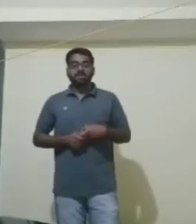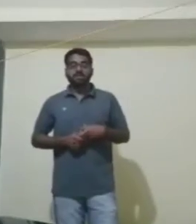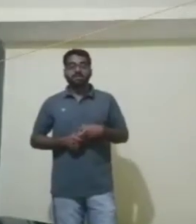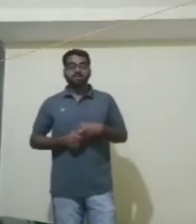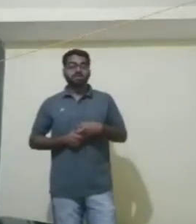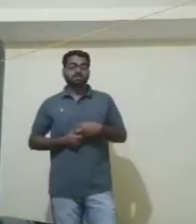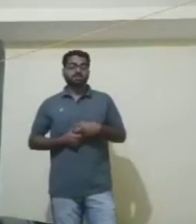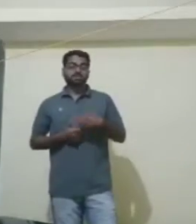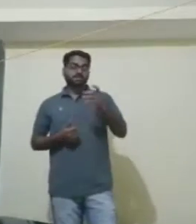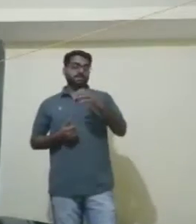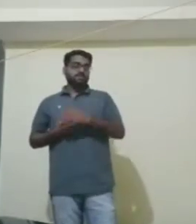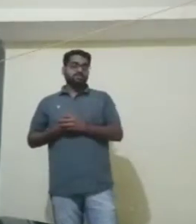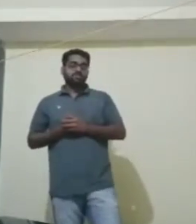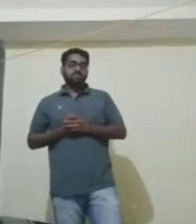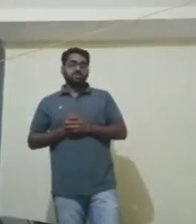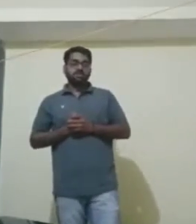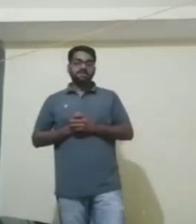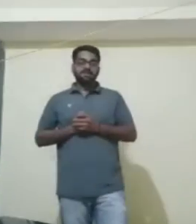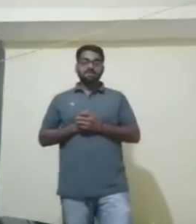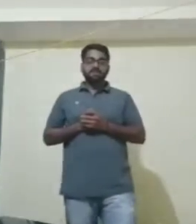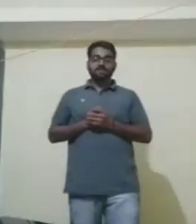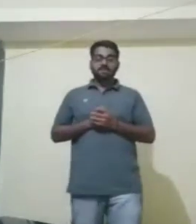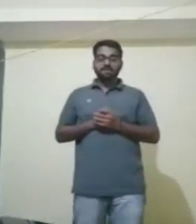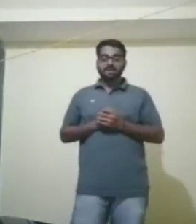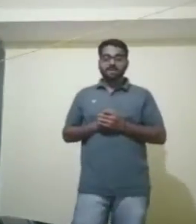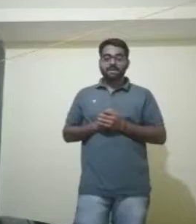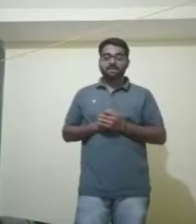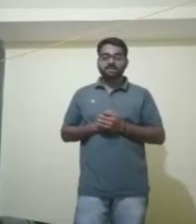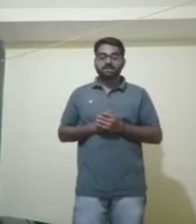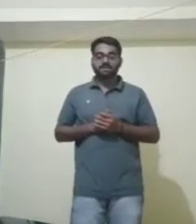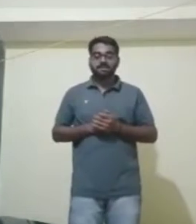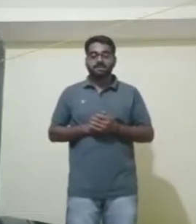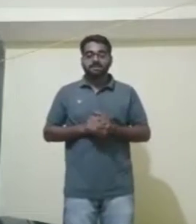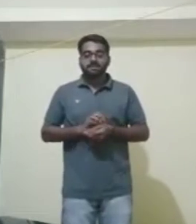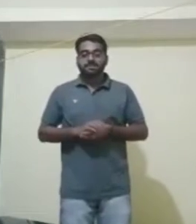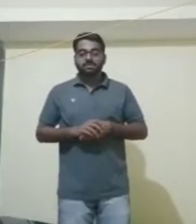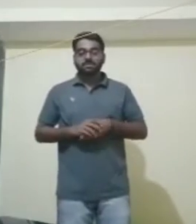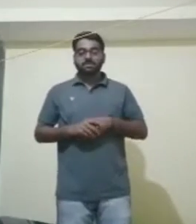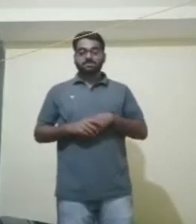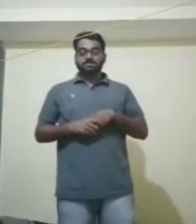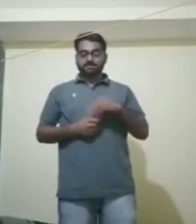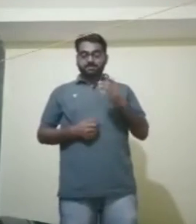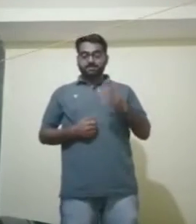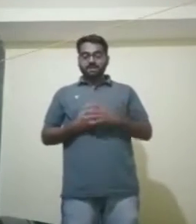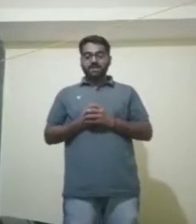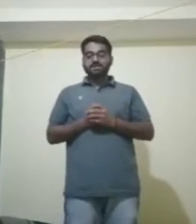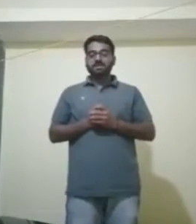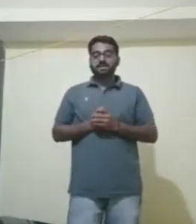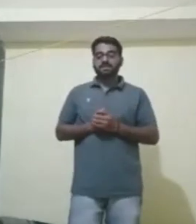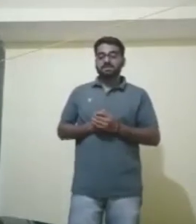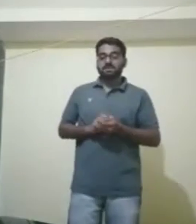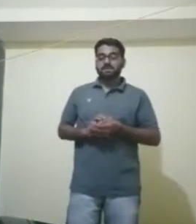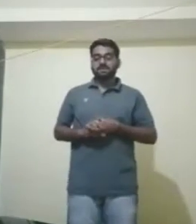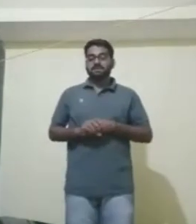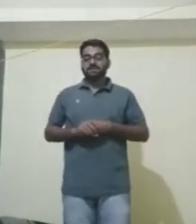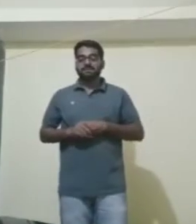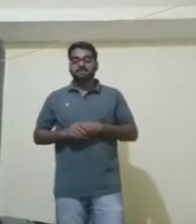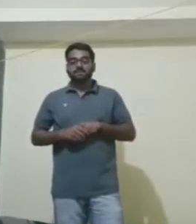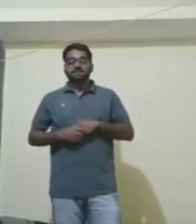our console. So this is our caret method. So after that the